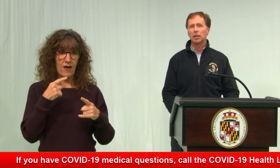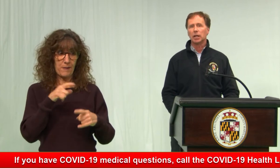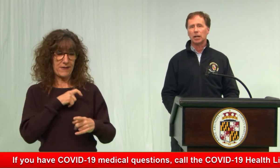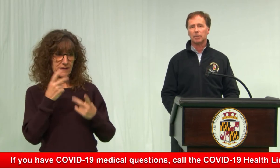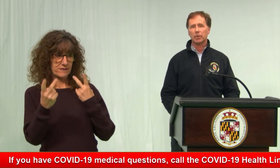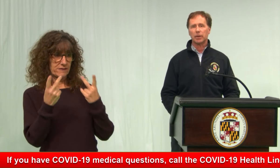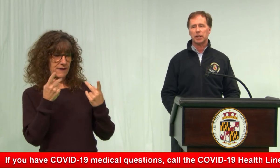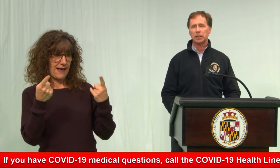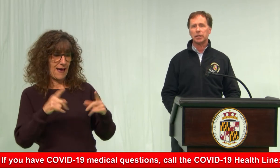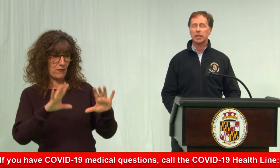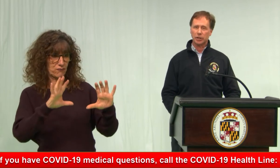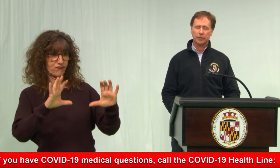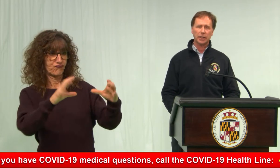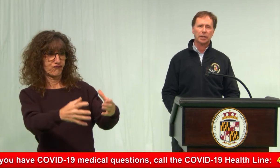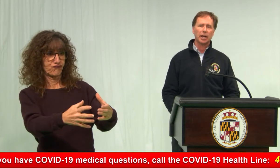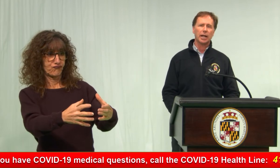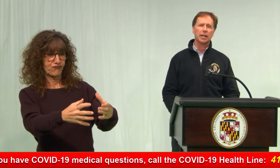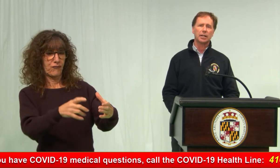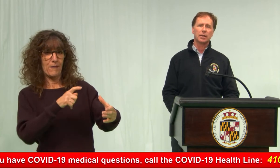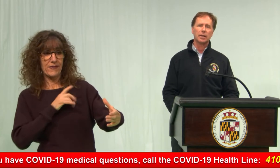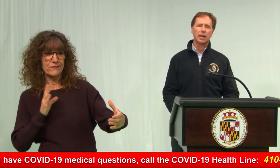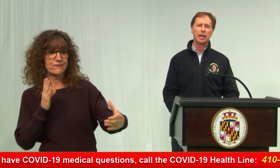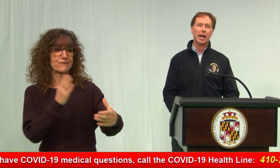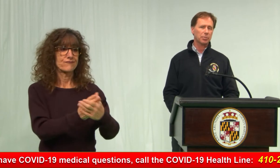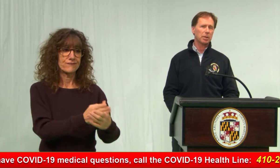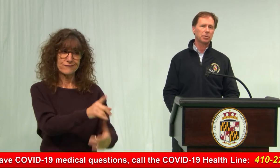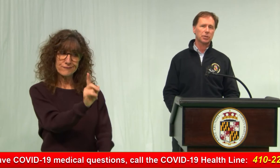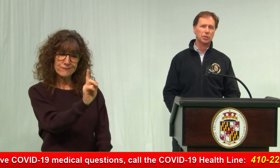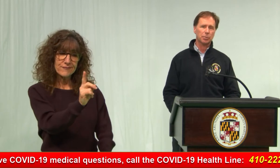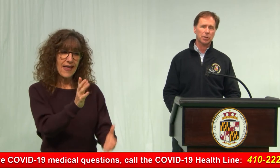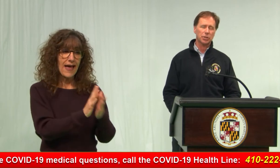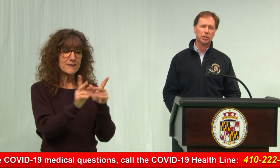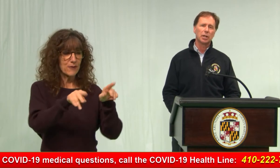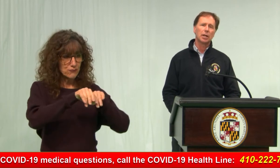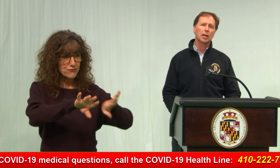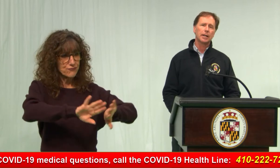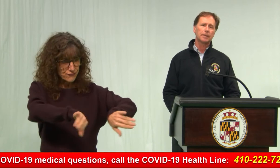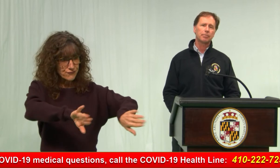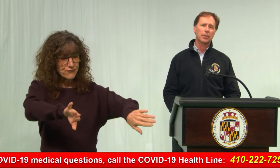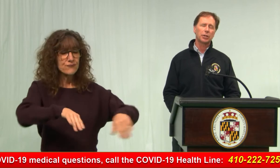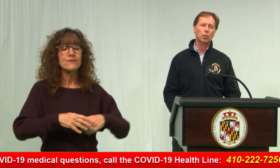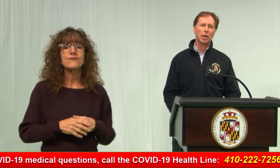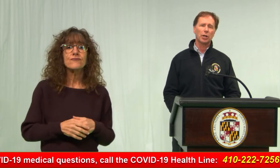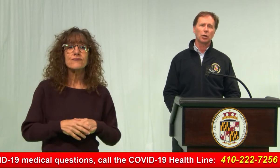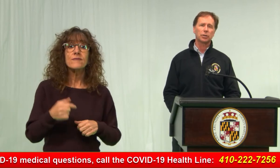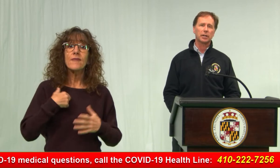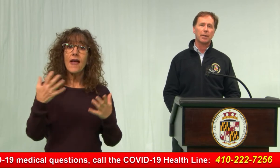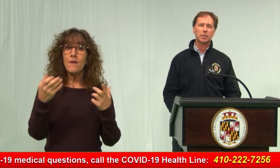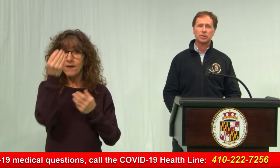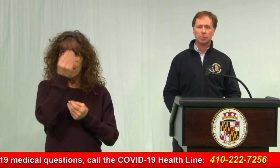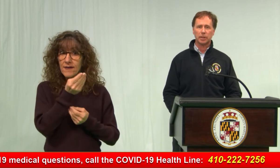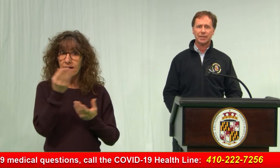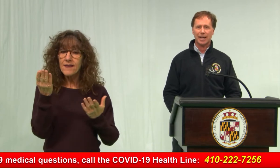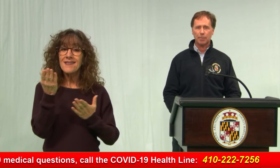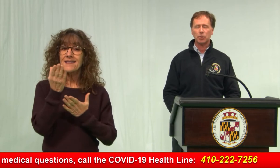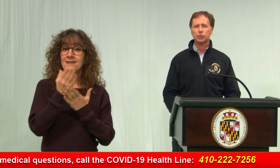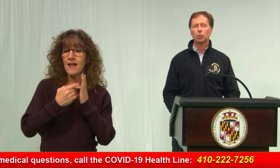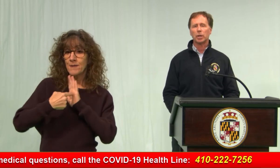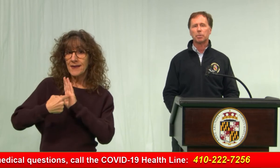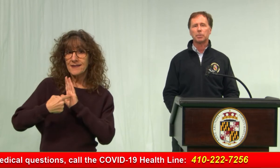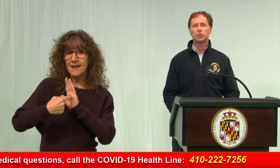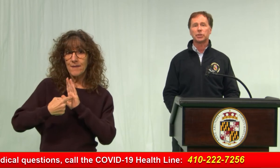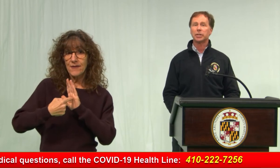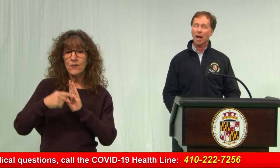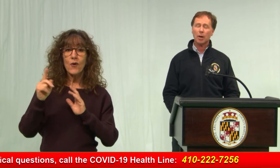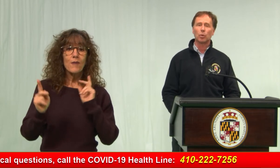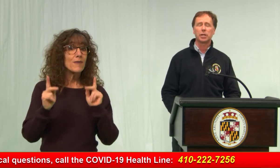however, they intervene and they ask people to disperse. I do want to note that there have been some examples